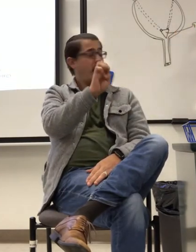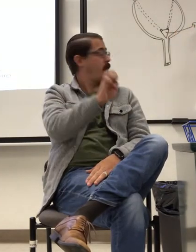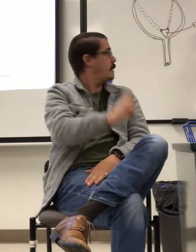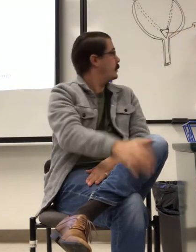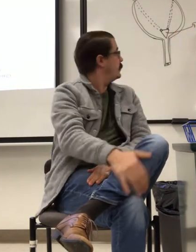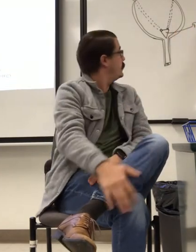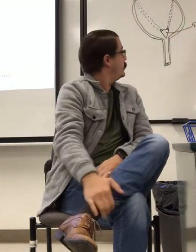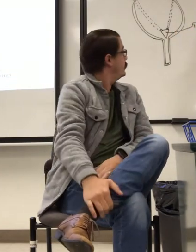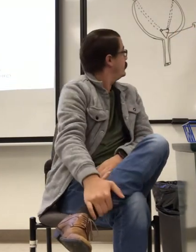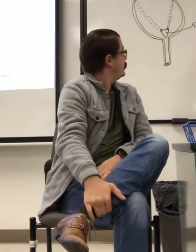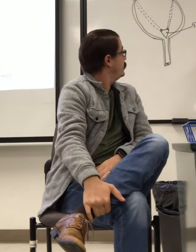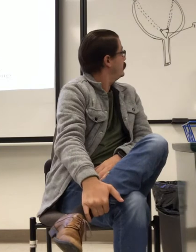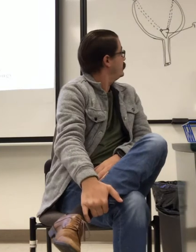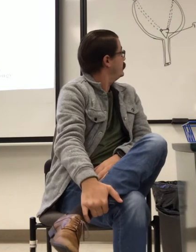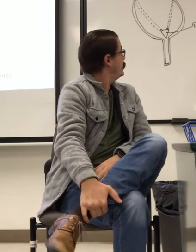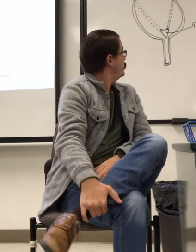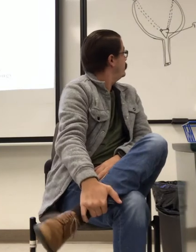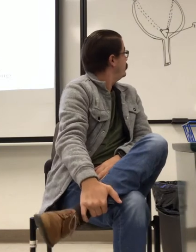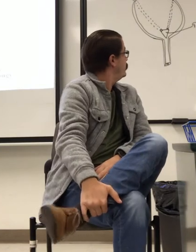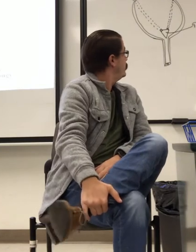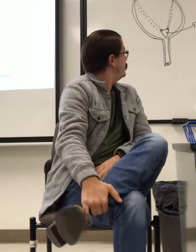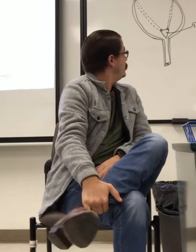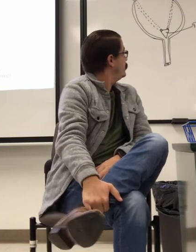The trigone of the bladder.